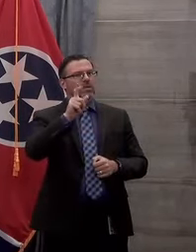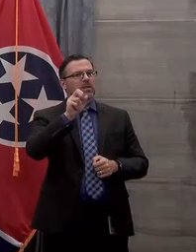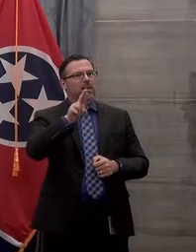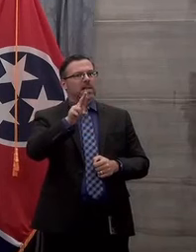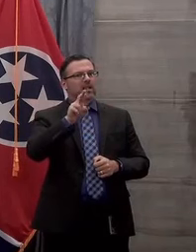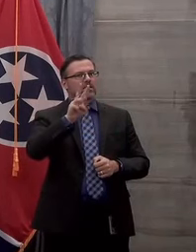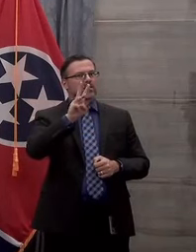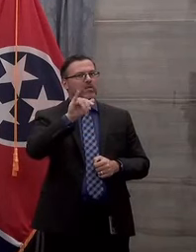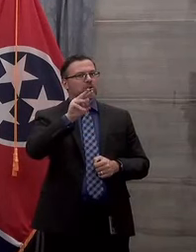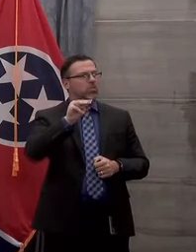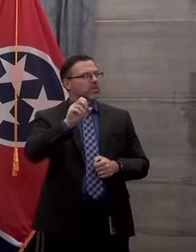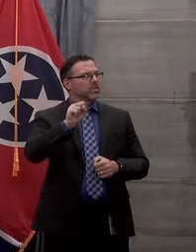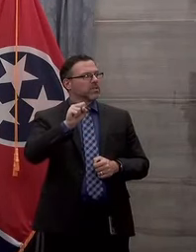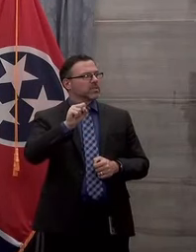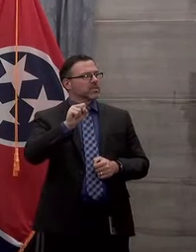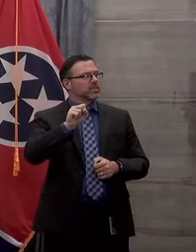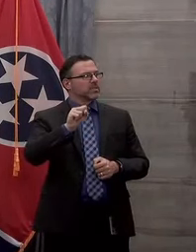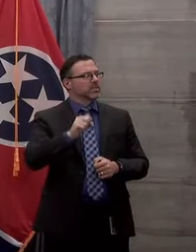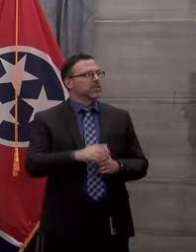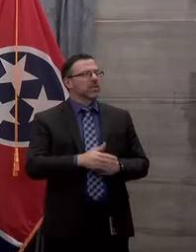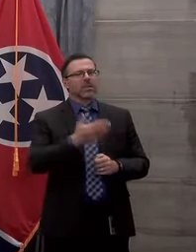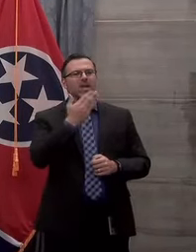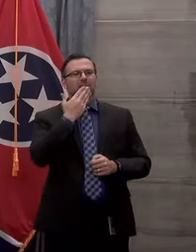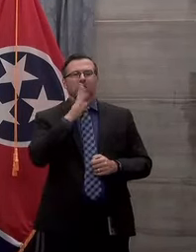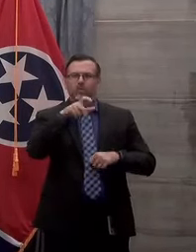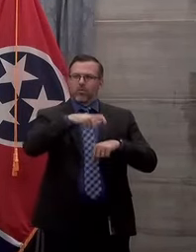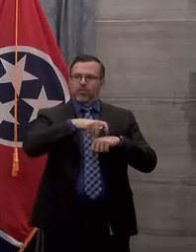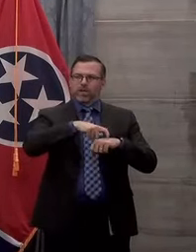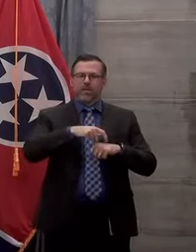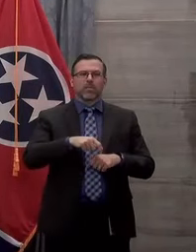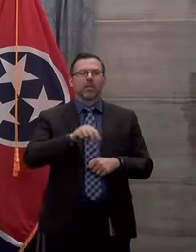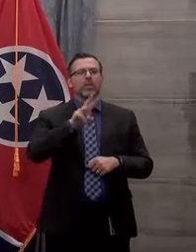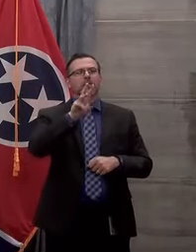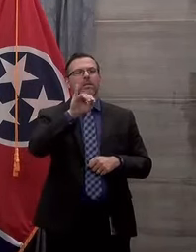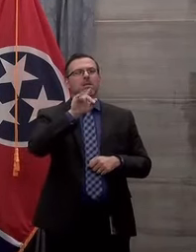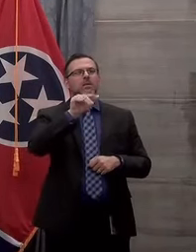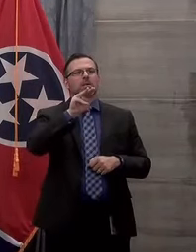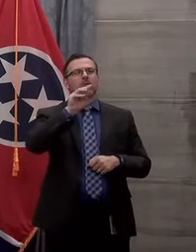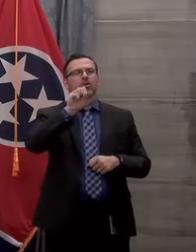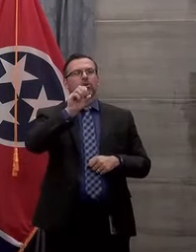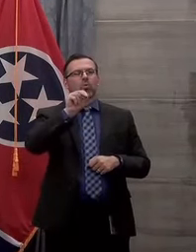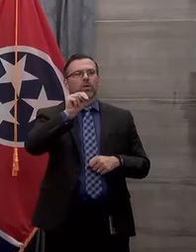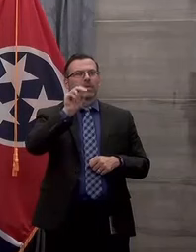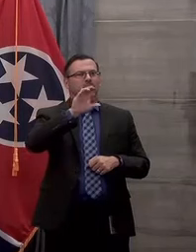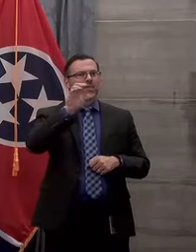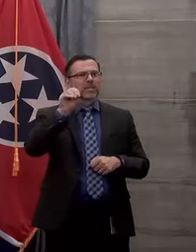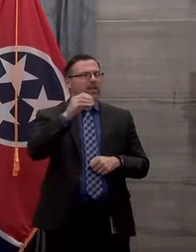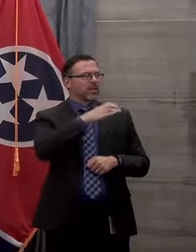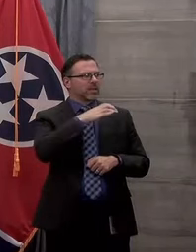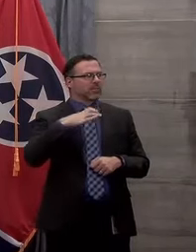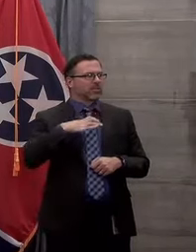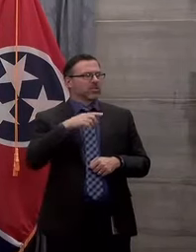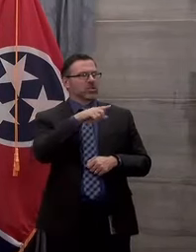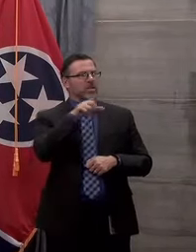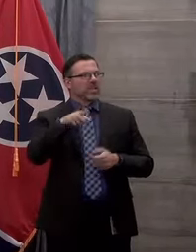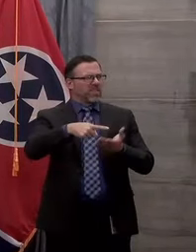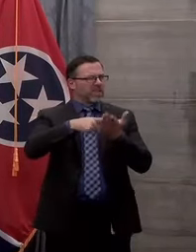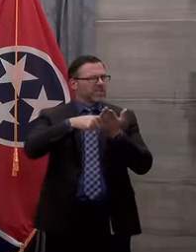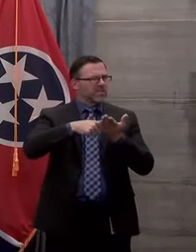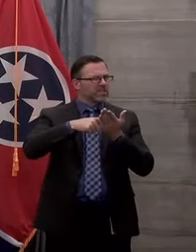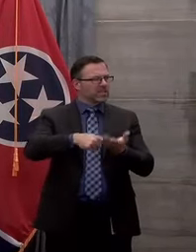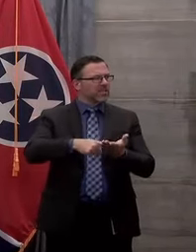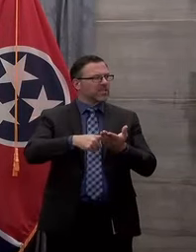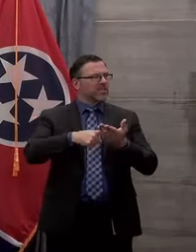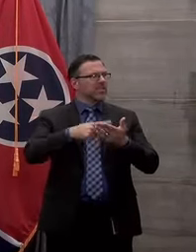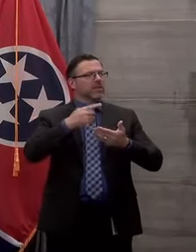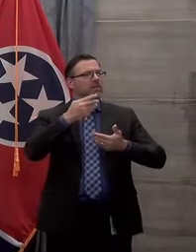Williamson homepage. Thank you, sir, for your time. So on Monday, the Williamson County Commission, they discussed discuss what the process may look like of